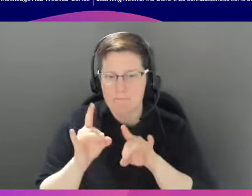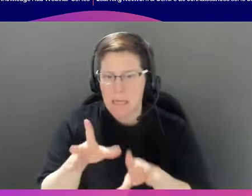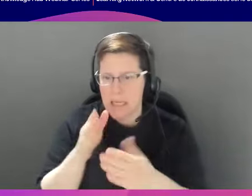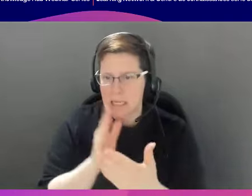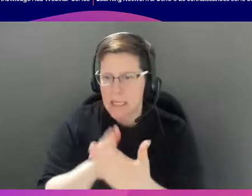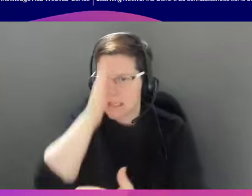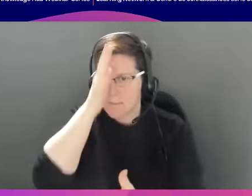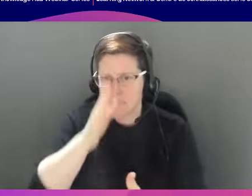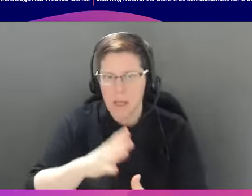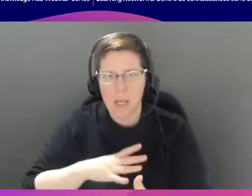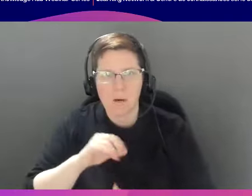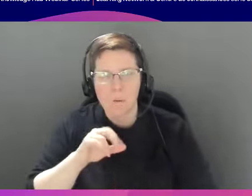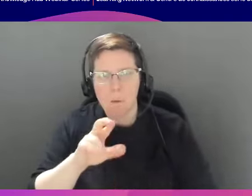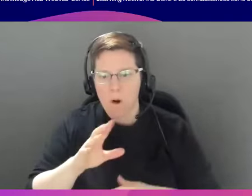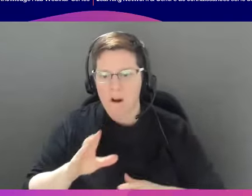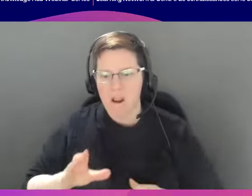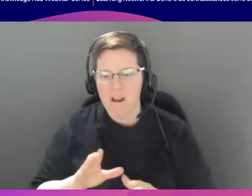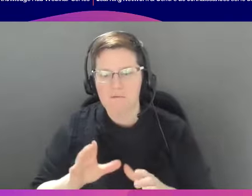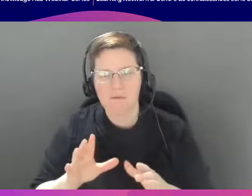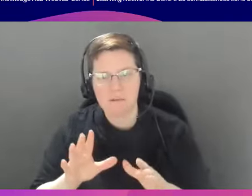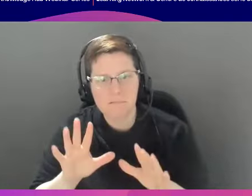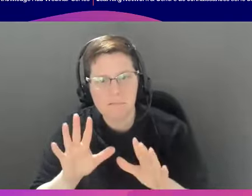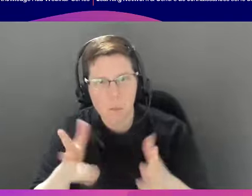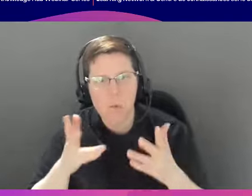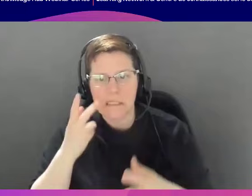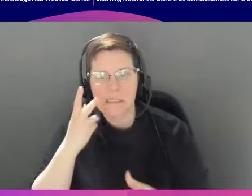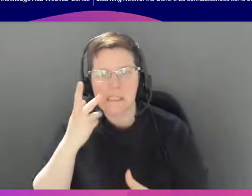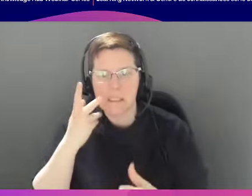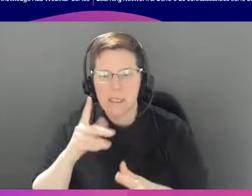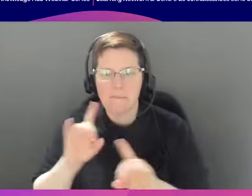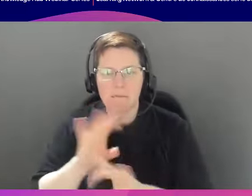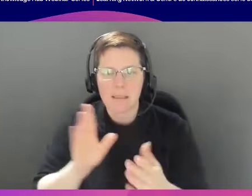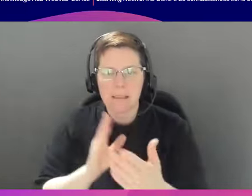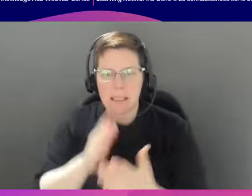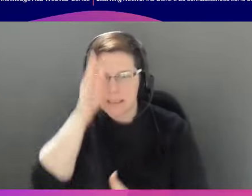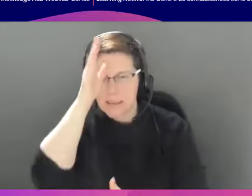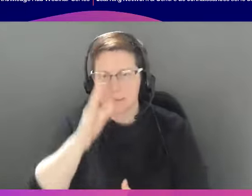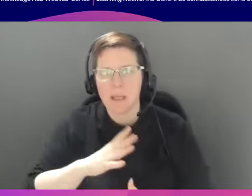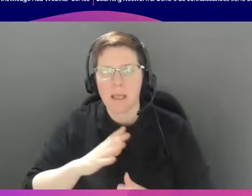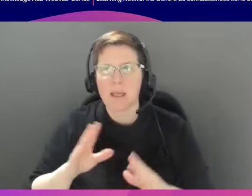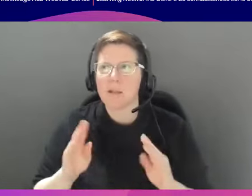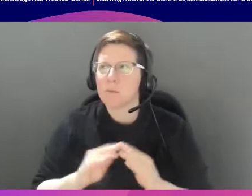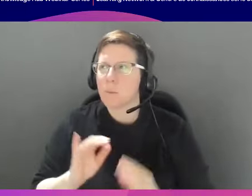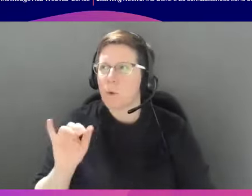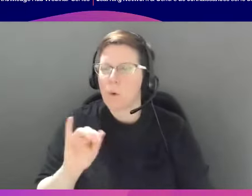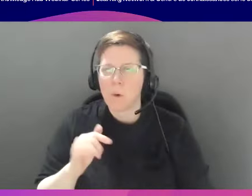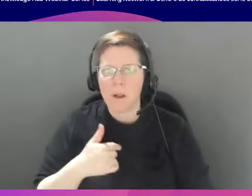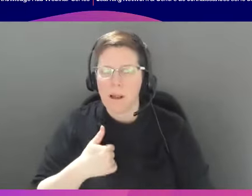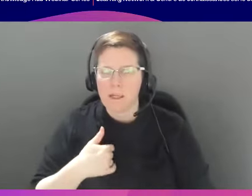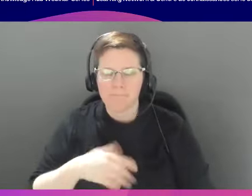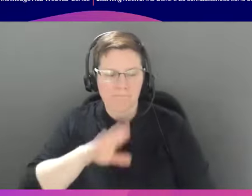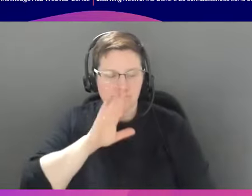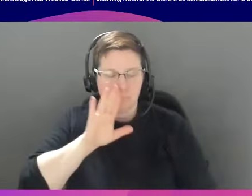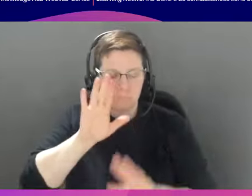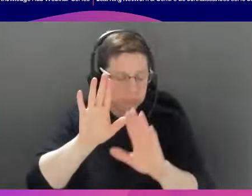that into actively encouraging violence against men either. It looks more like I'm gonna just